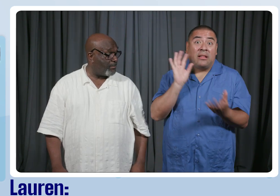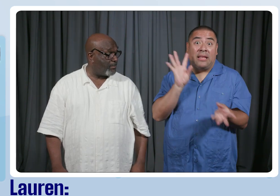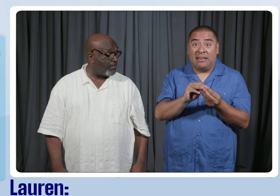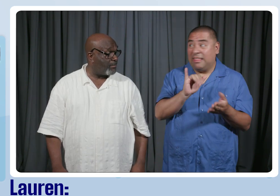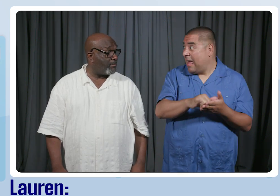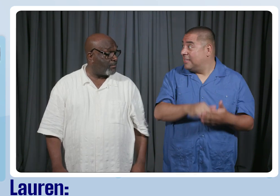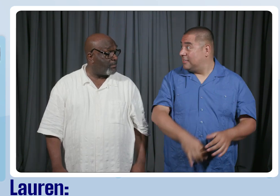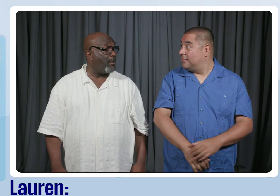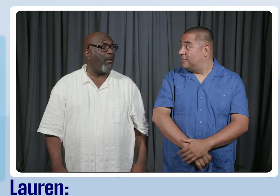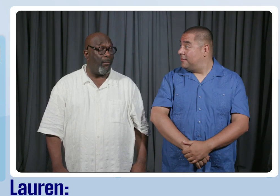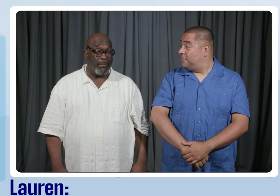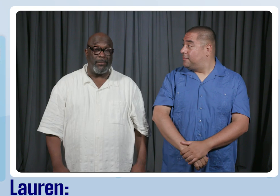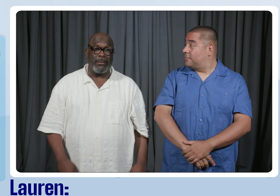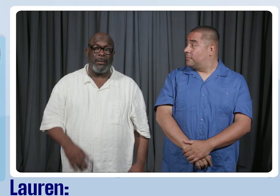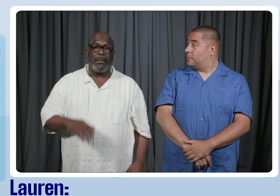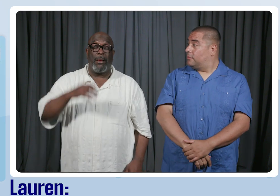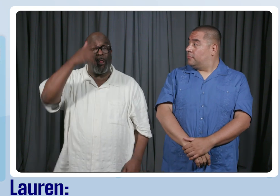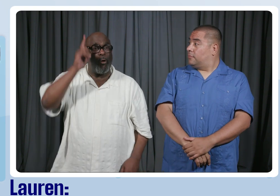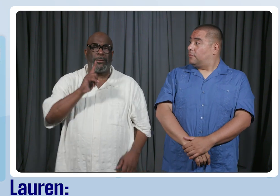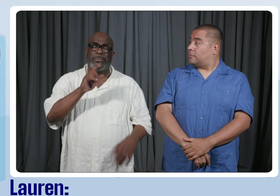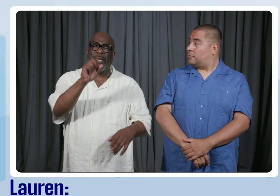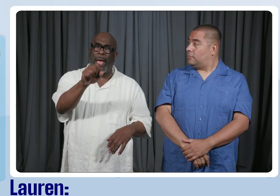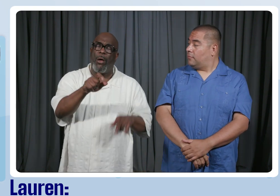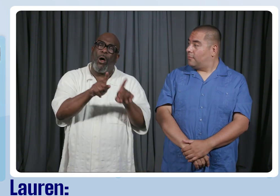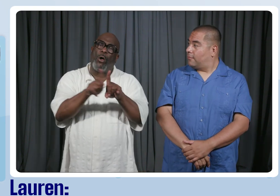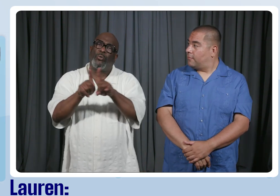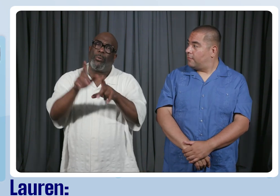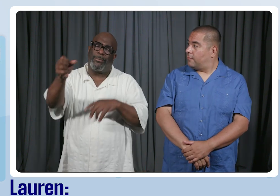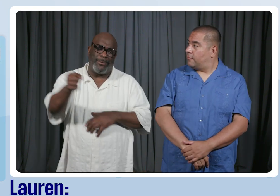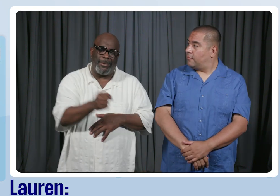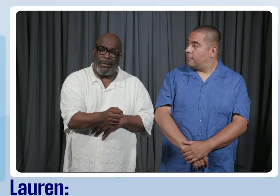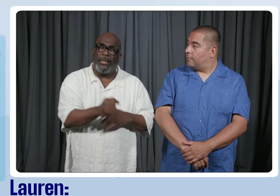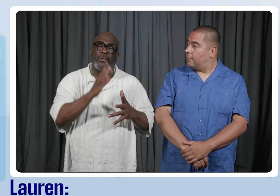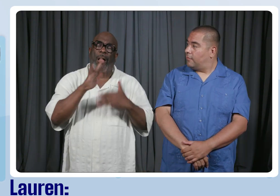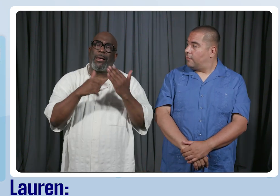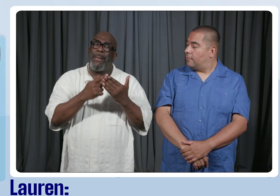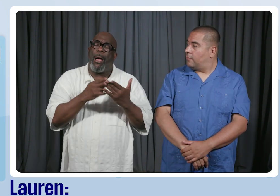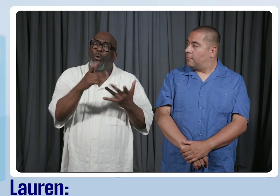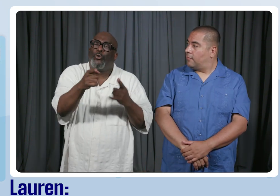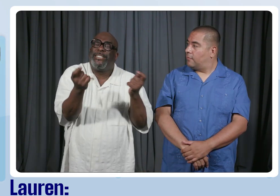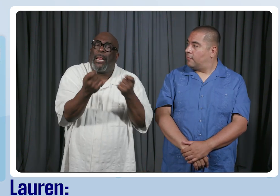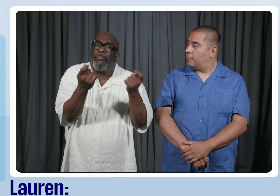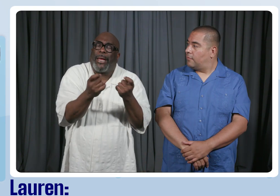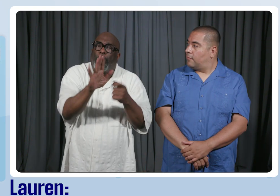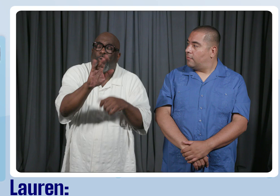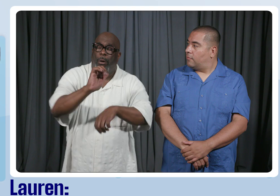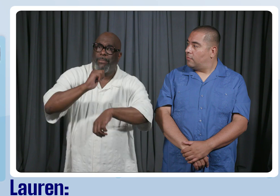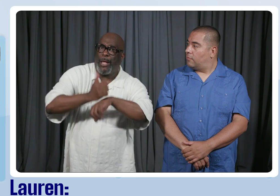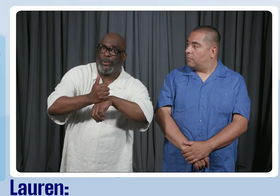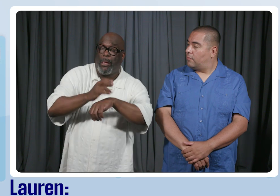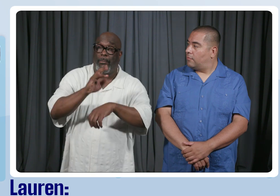Wow. Yeah. And so we also wanted you here today to talk about what milestone you're celebrating. So like Christina said,